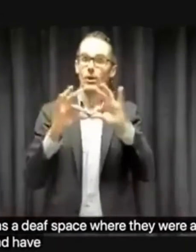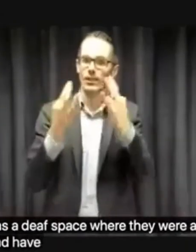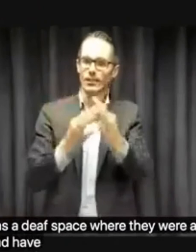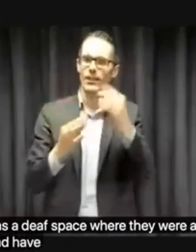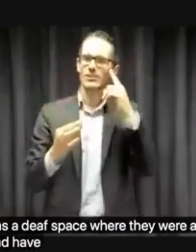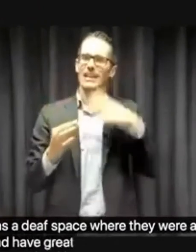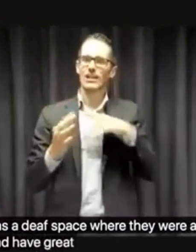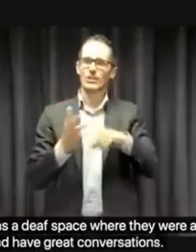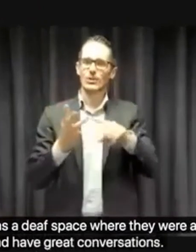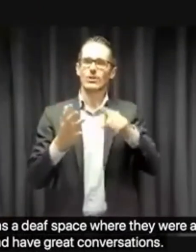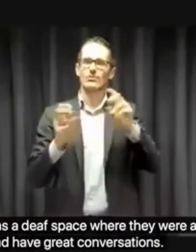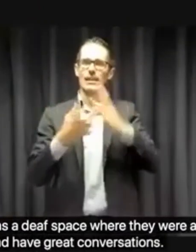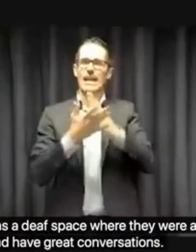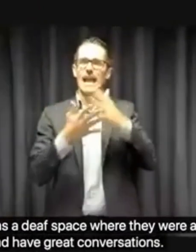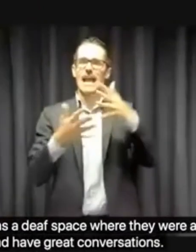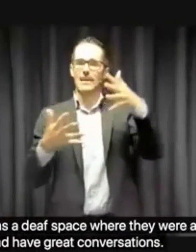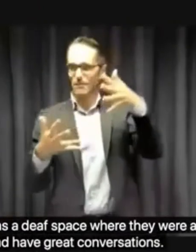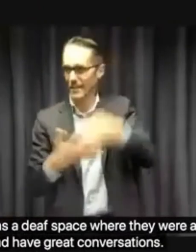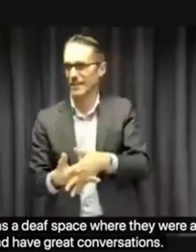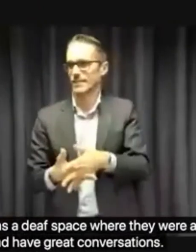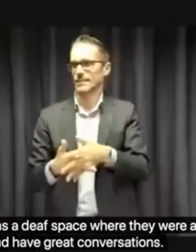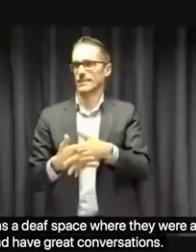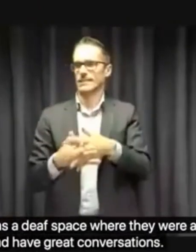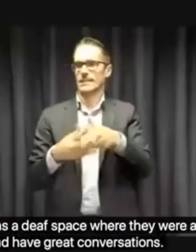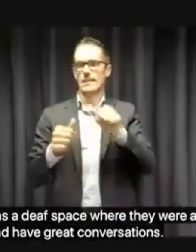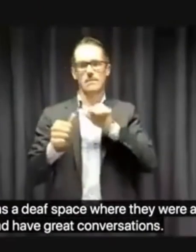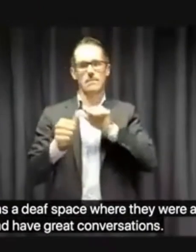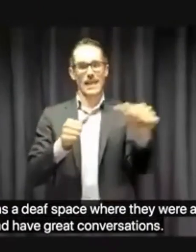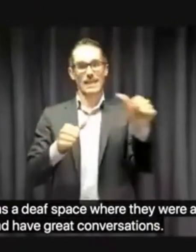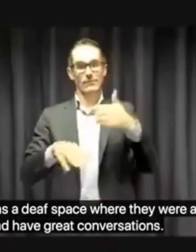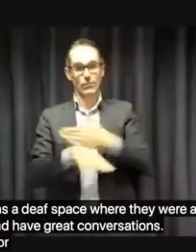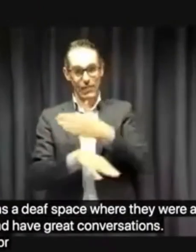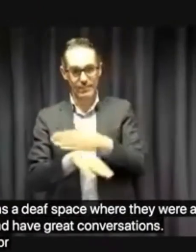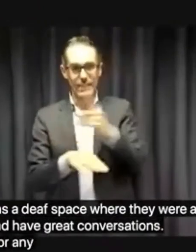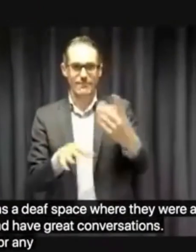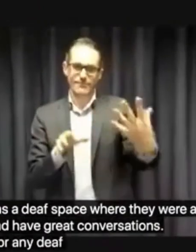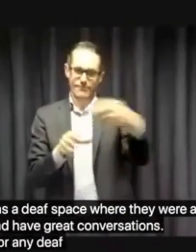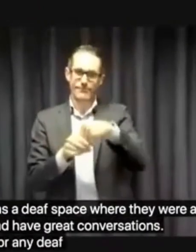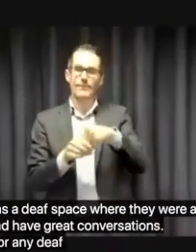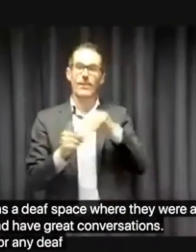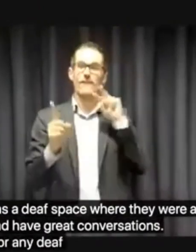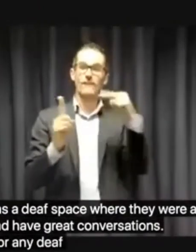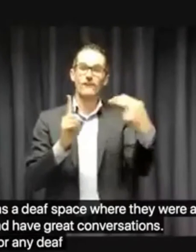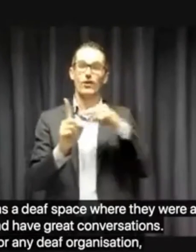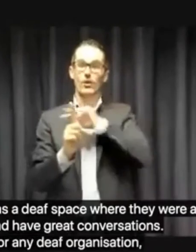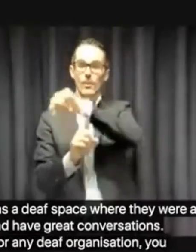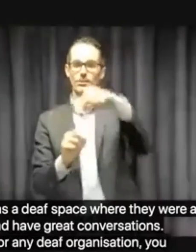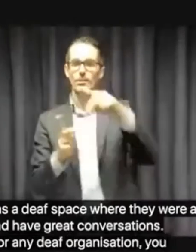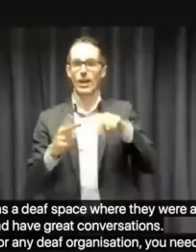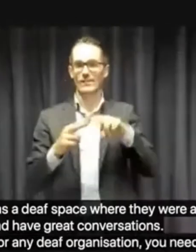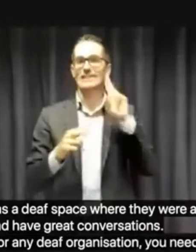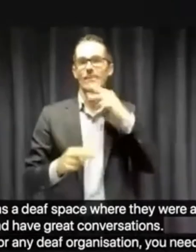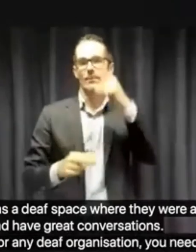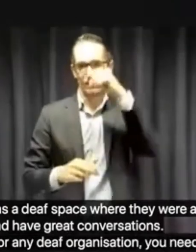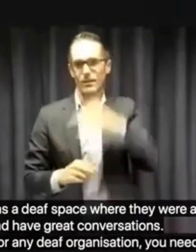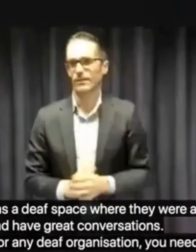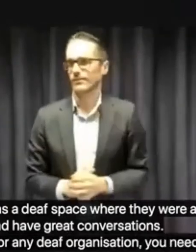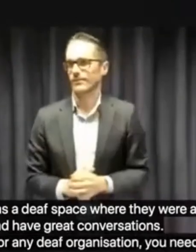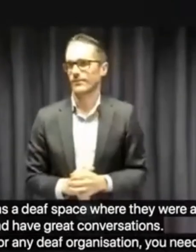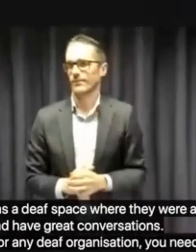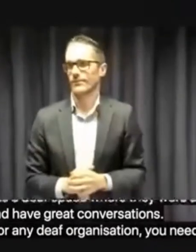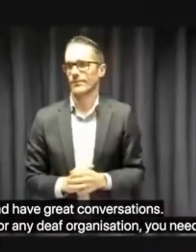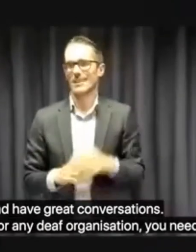I think for any deaf organisation, to really embed best practice, incorporate